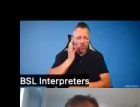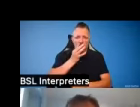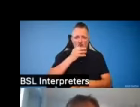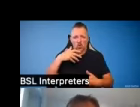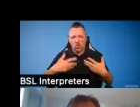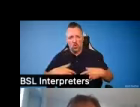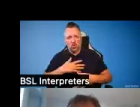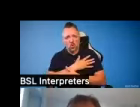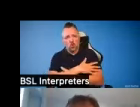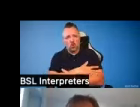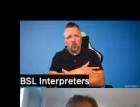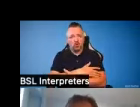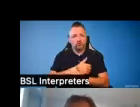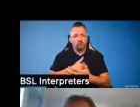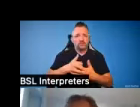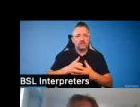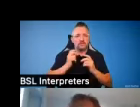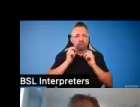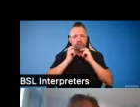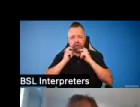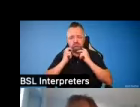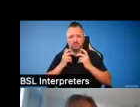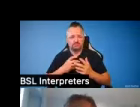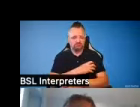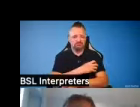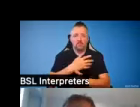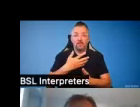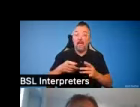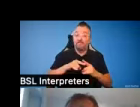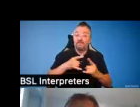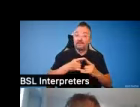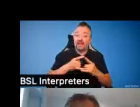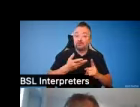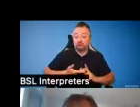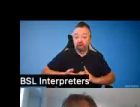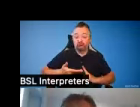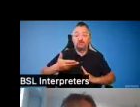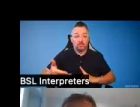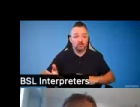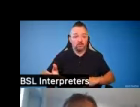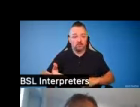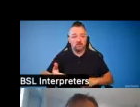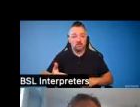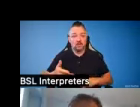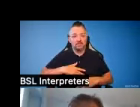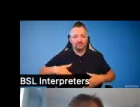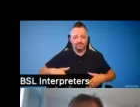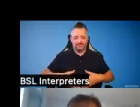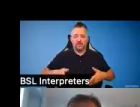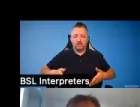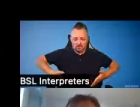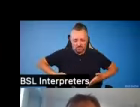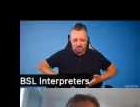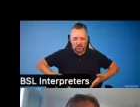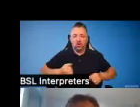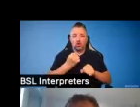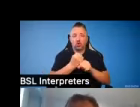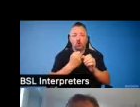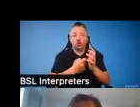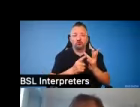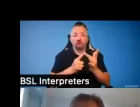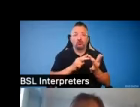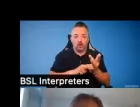fairly common to get enlarged lymph nodes, particularly if it's been sexually transmitted in the groins. But nearly everybody gets